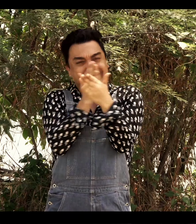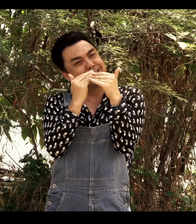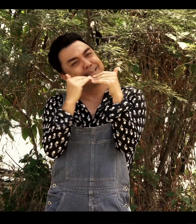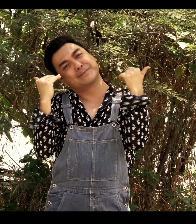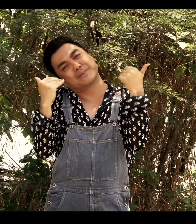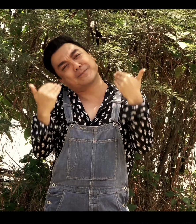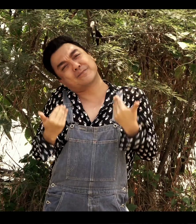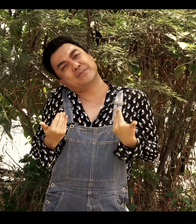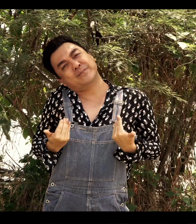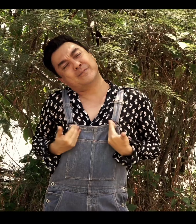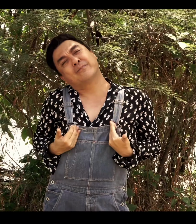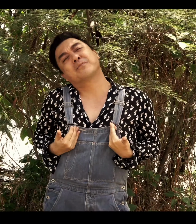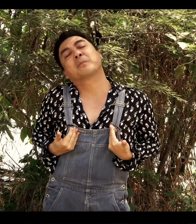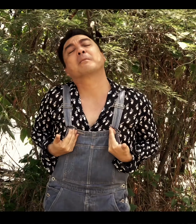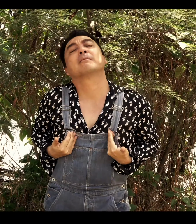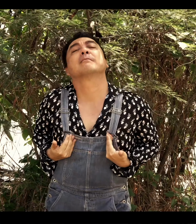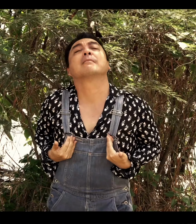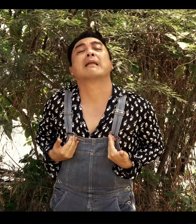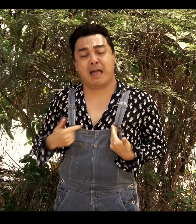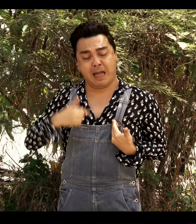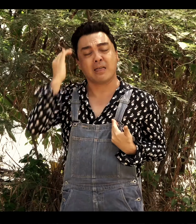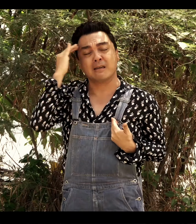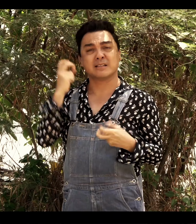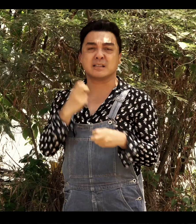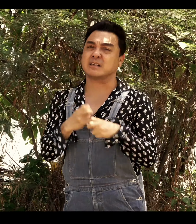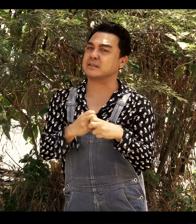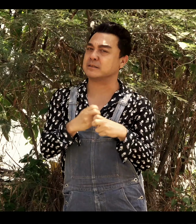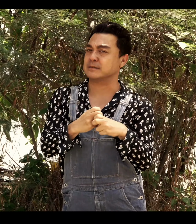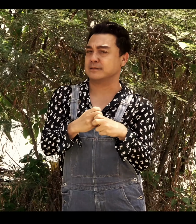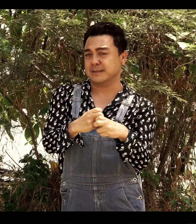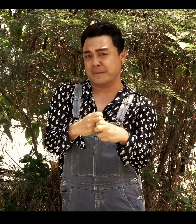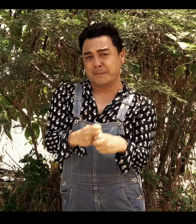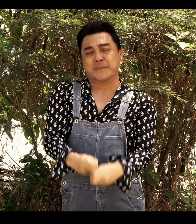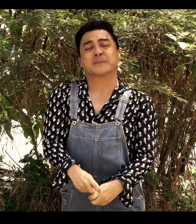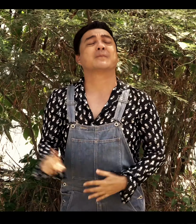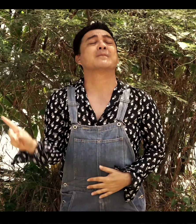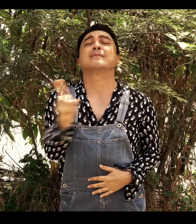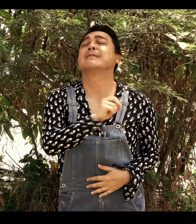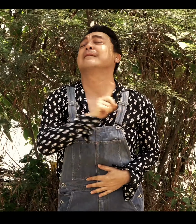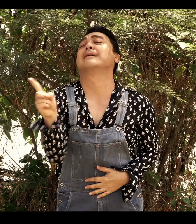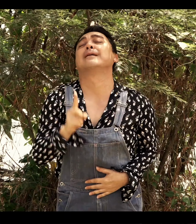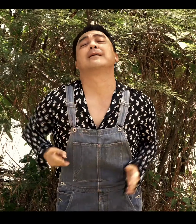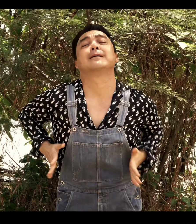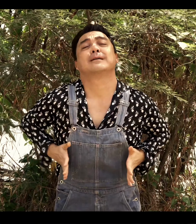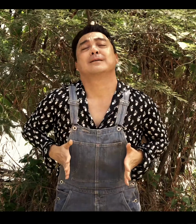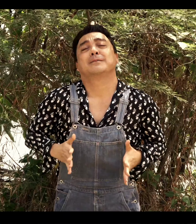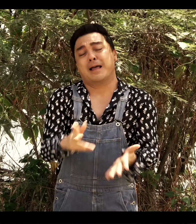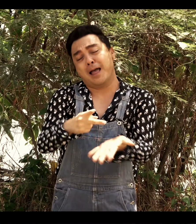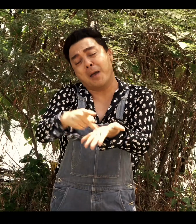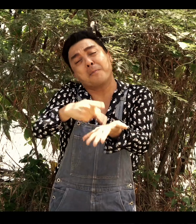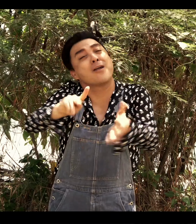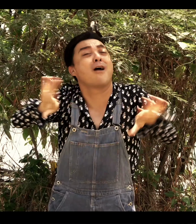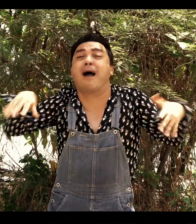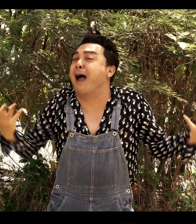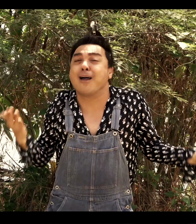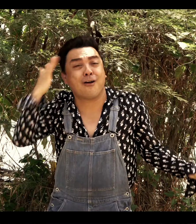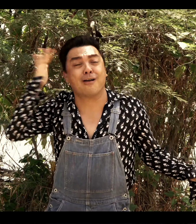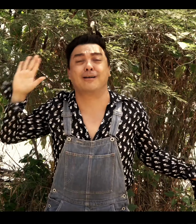in my face when we all know it's hard. There's no way to ever pay you